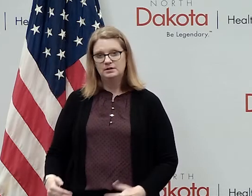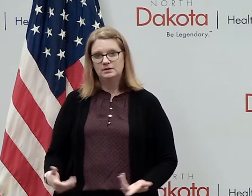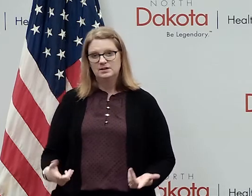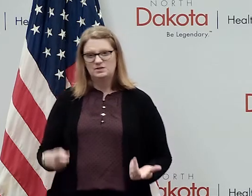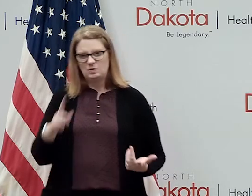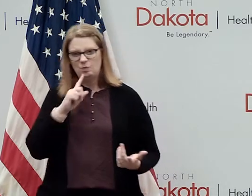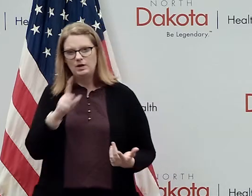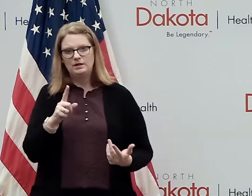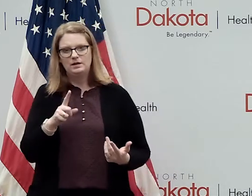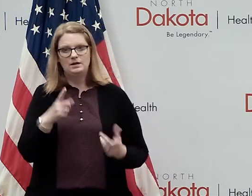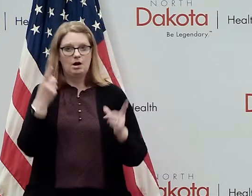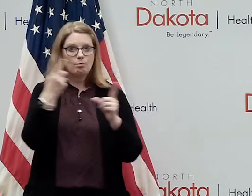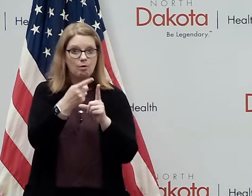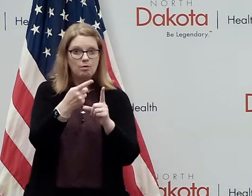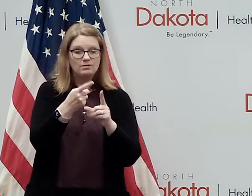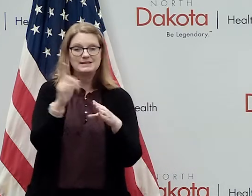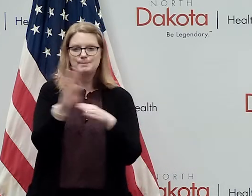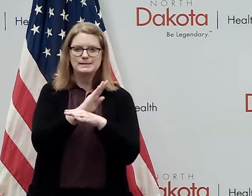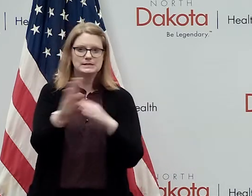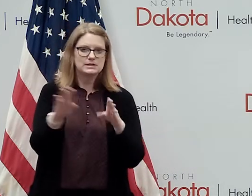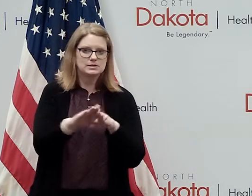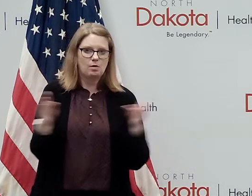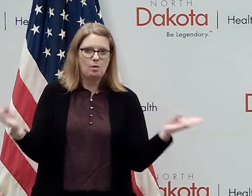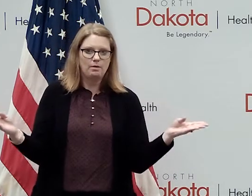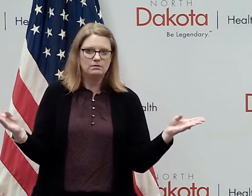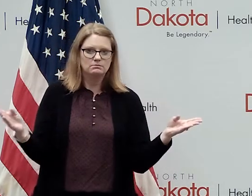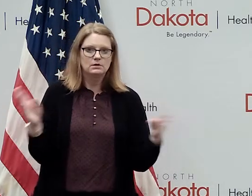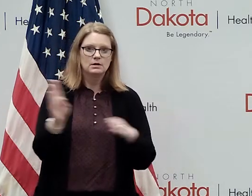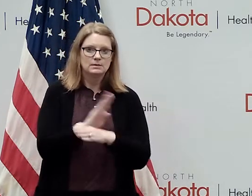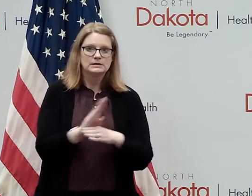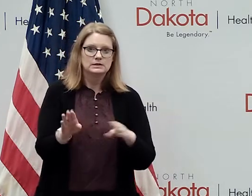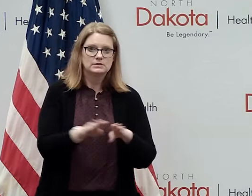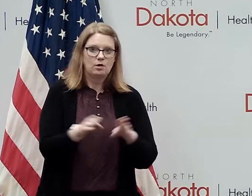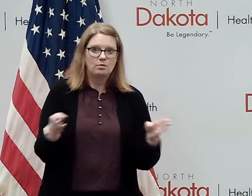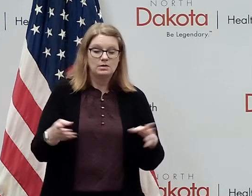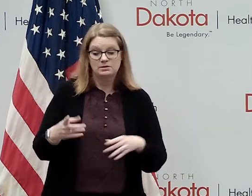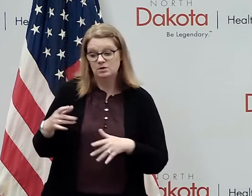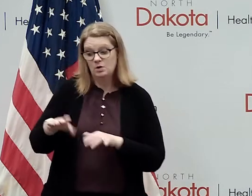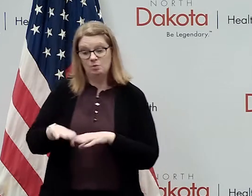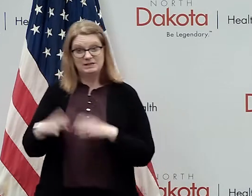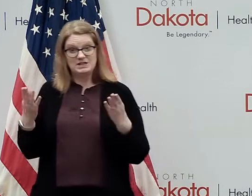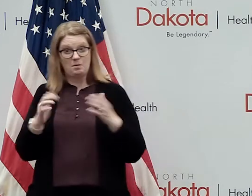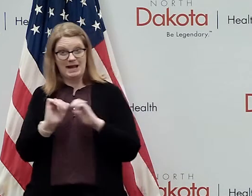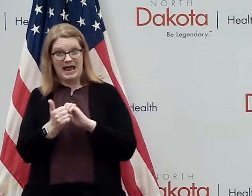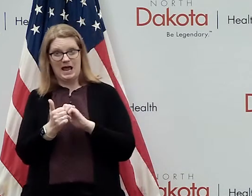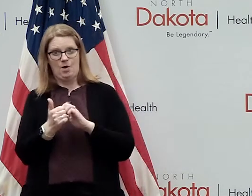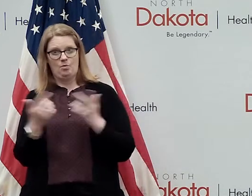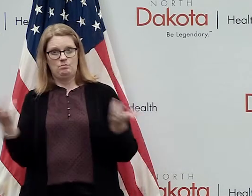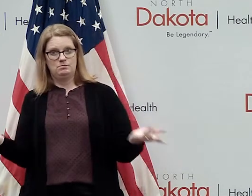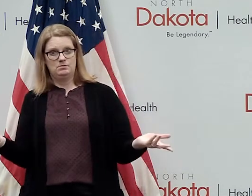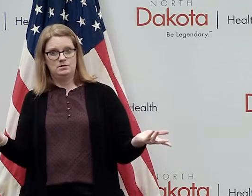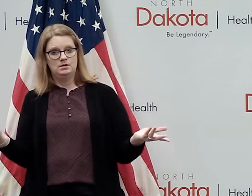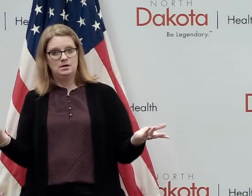business can stay open. That's the goal. And the way we stay open is that you identify